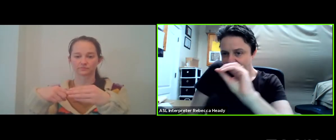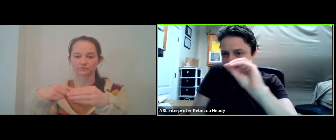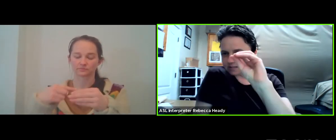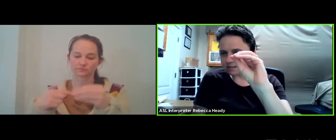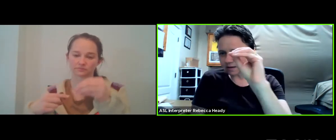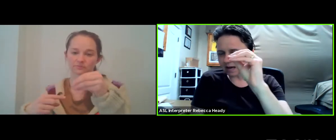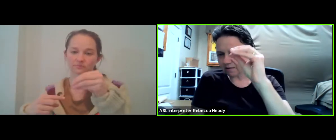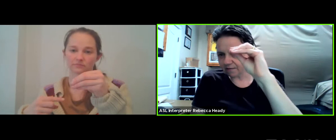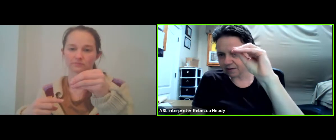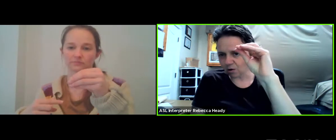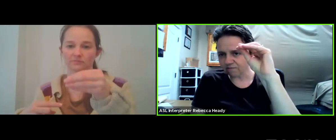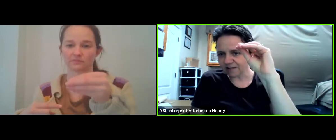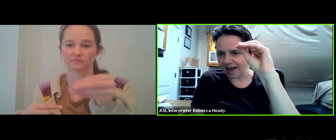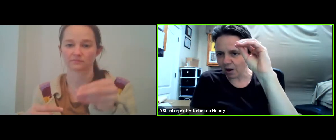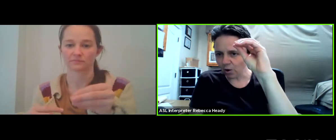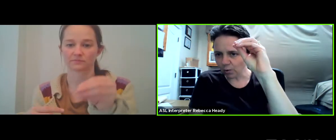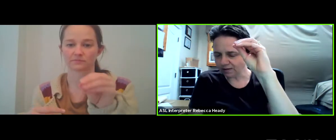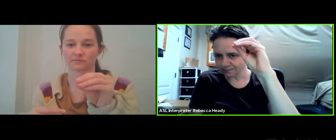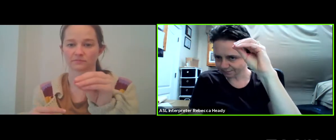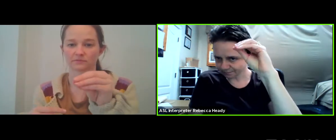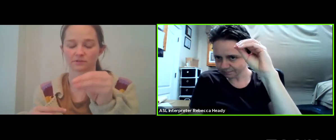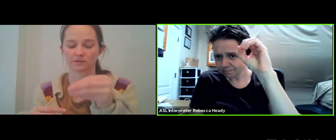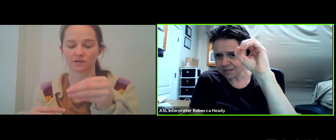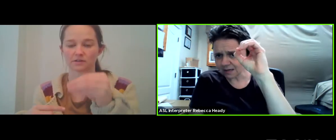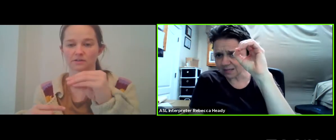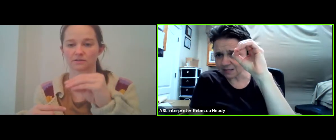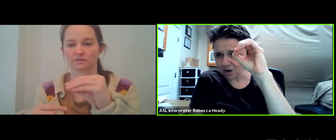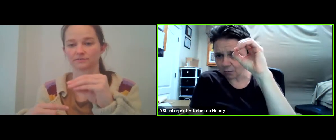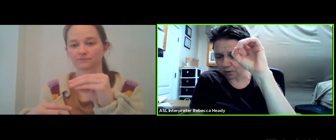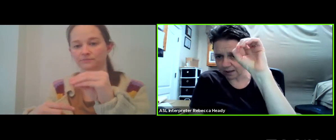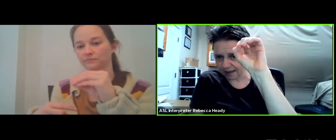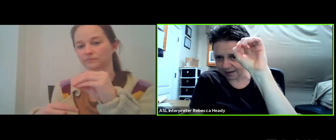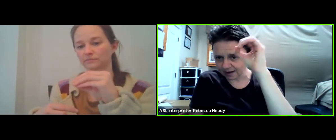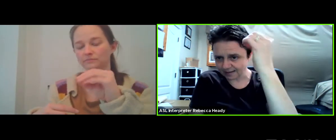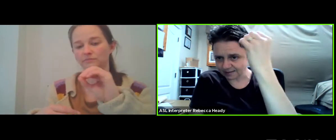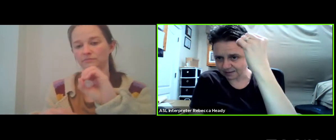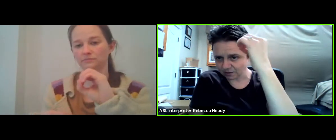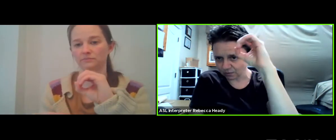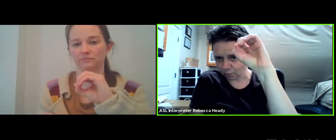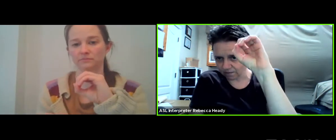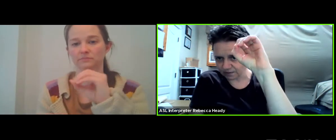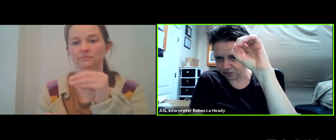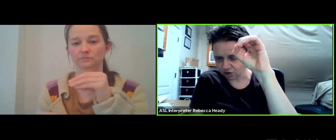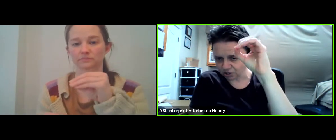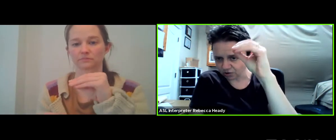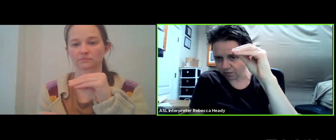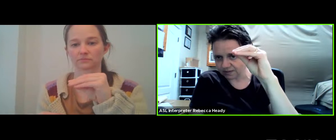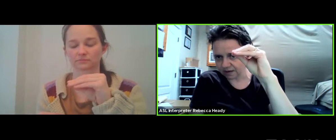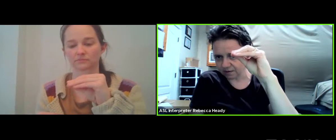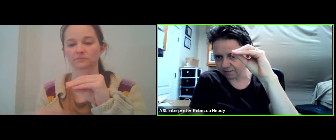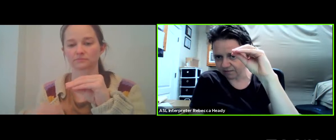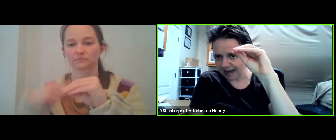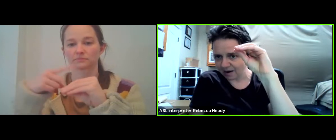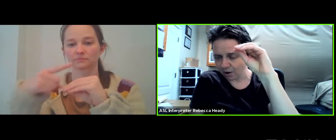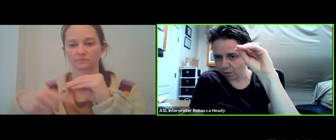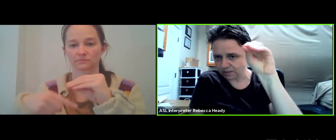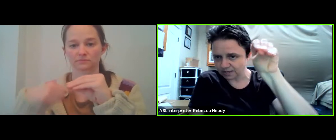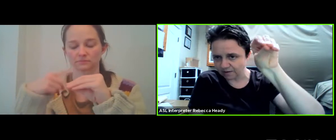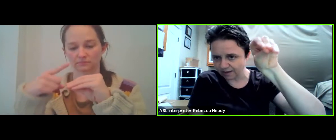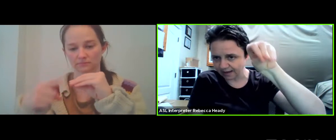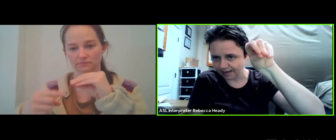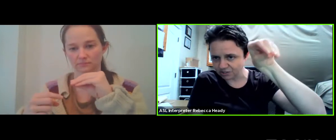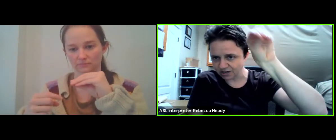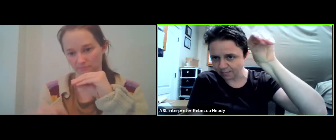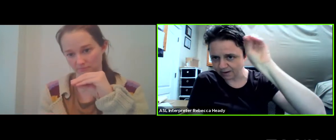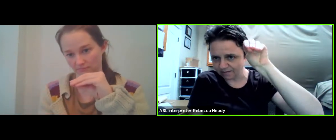So this is a kind of called a flat O, because it's not really like a nice, you know, more of a structured O. It's kind of a flat O,